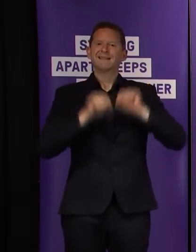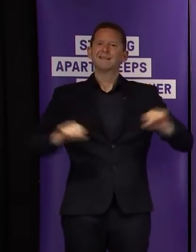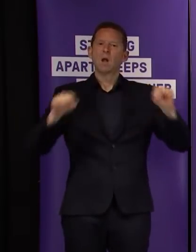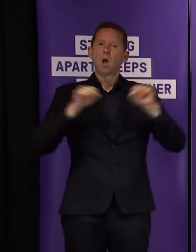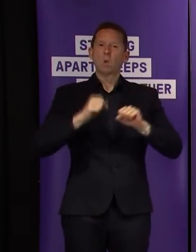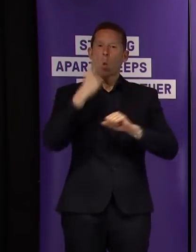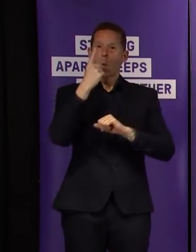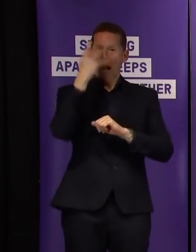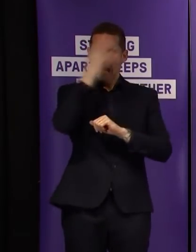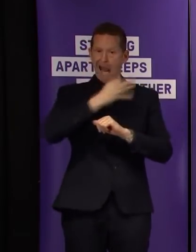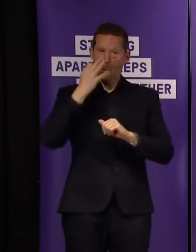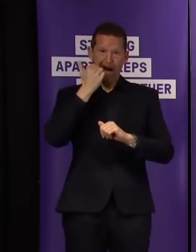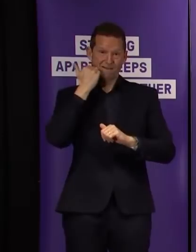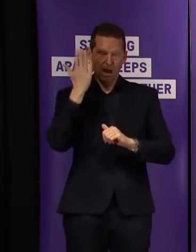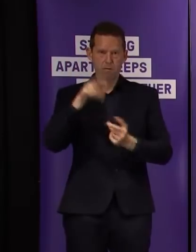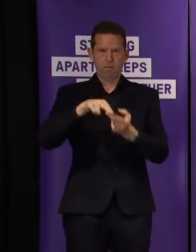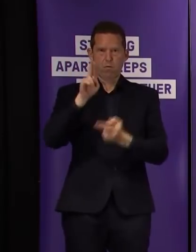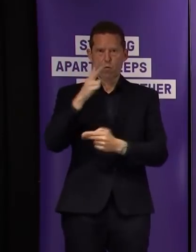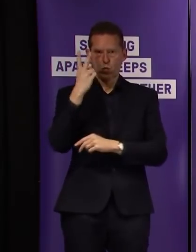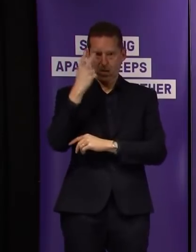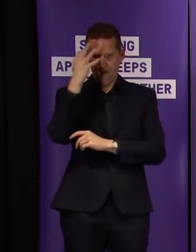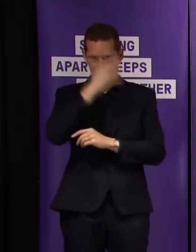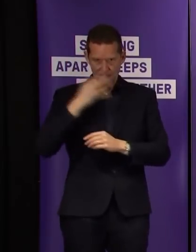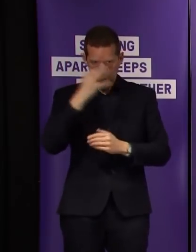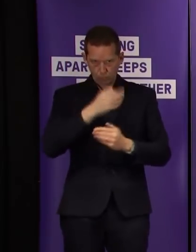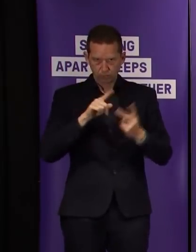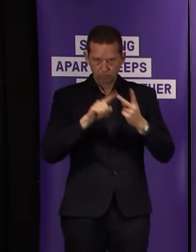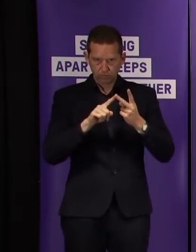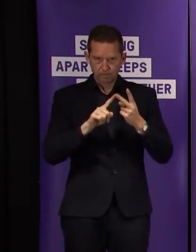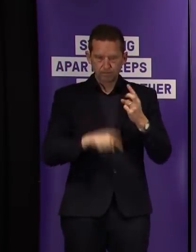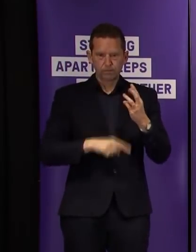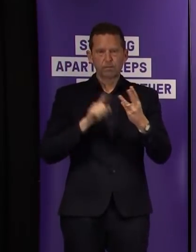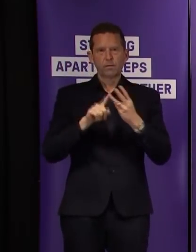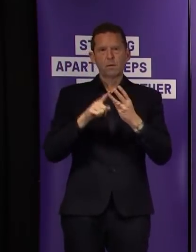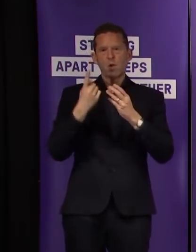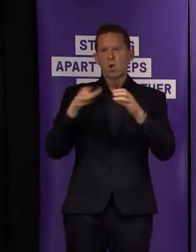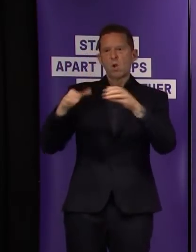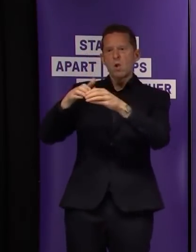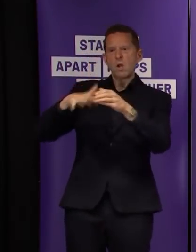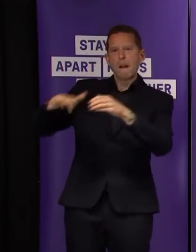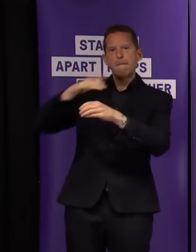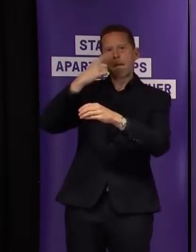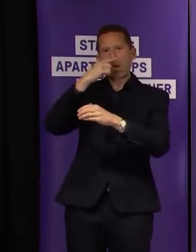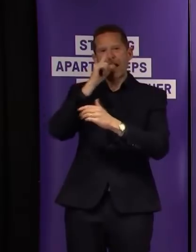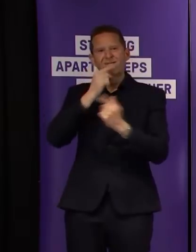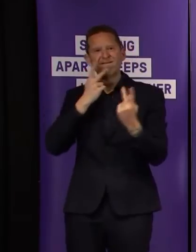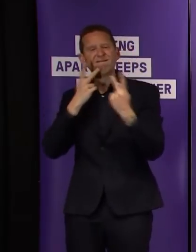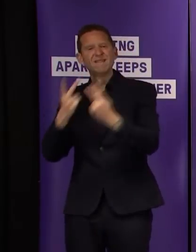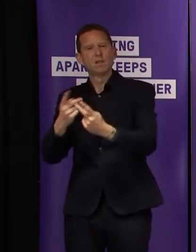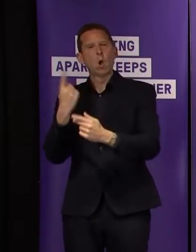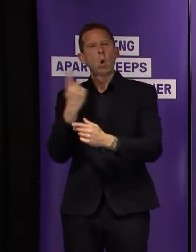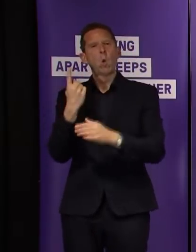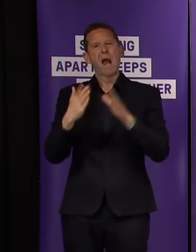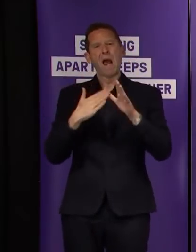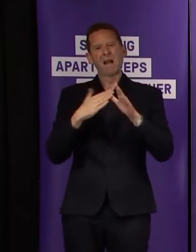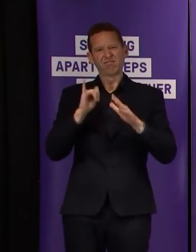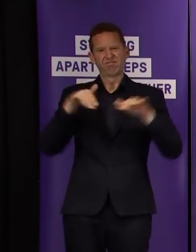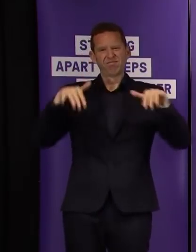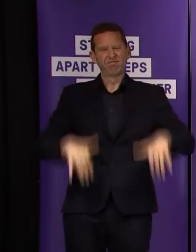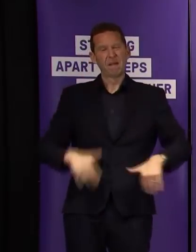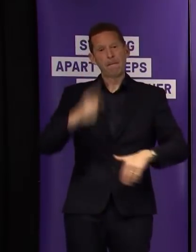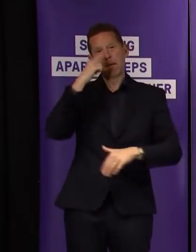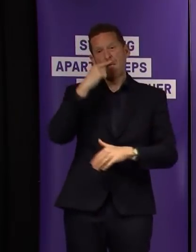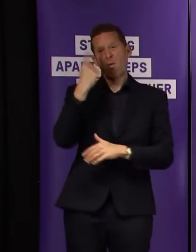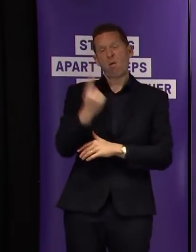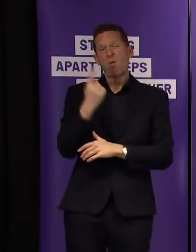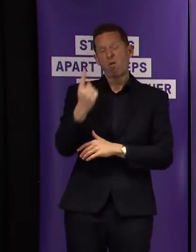day. Social bubbles to accommodate those who live on their own, in direct response to feedback we've had from those who have